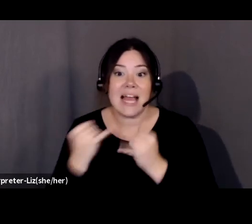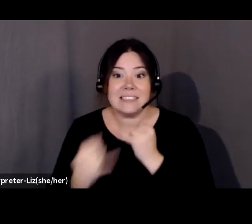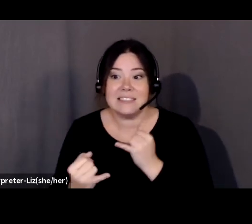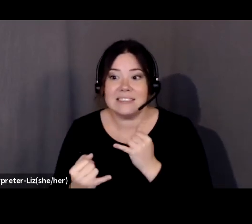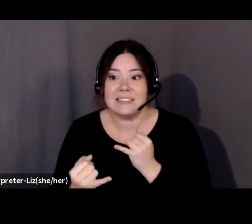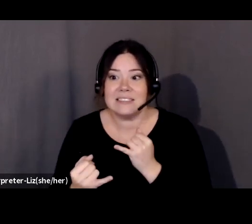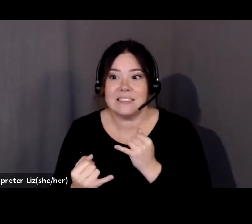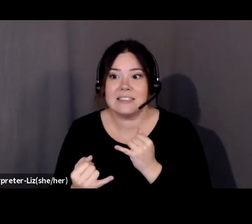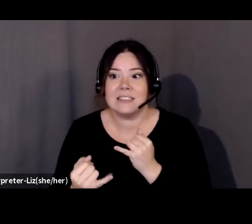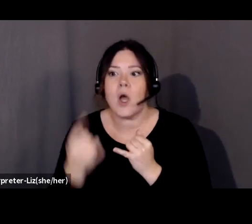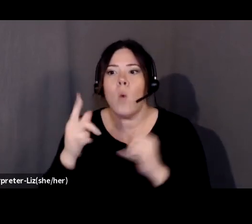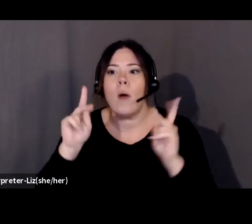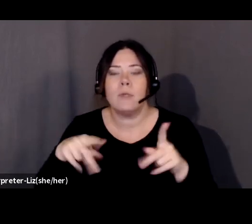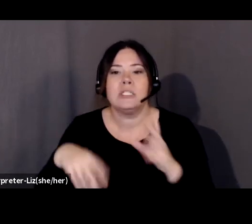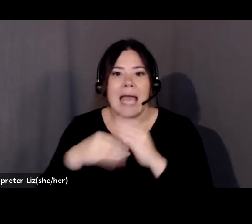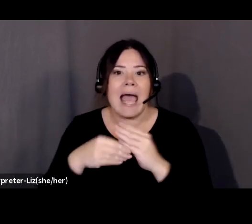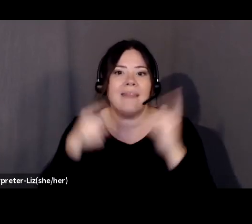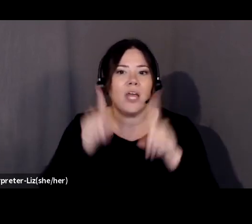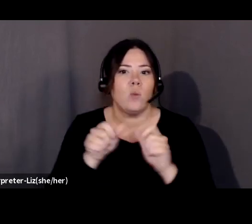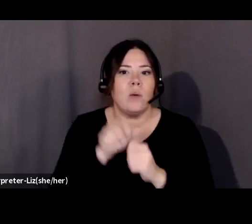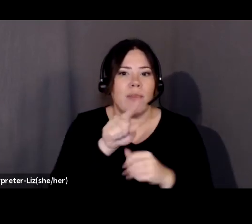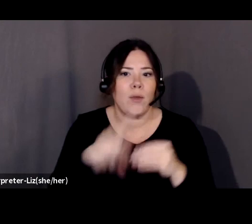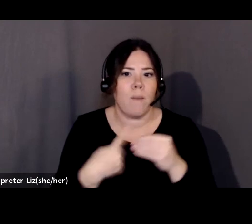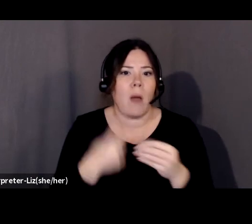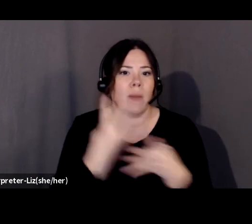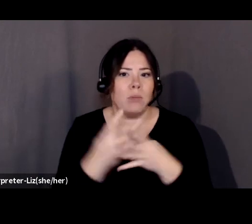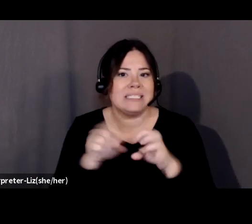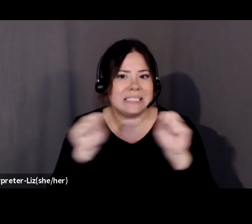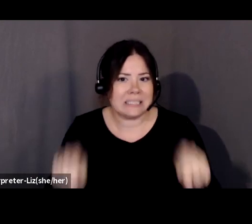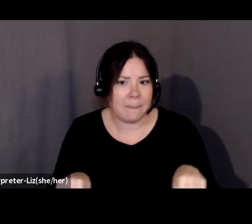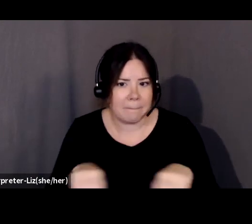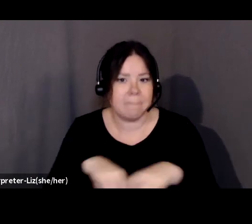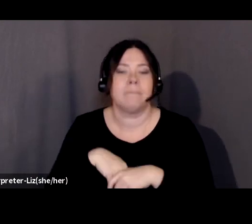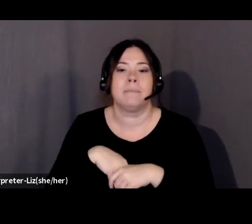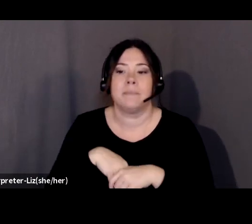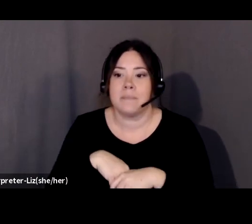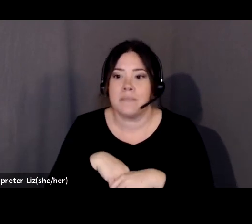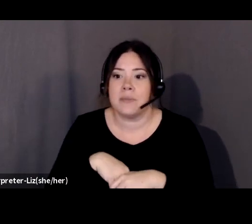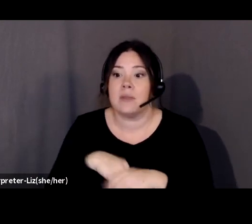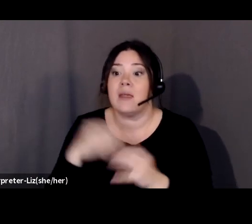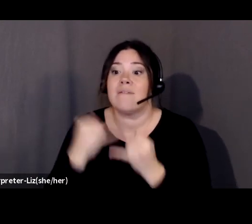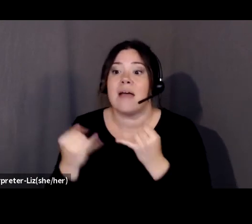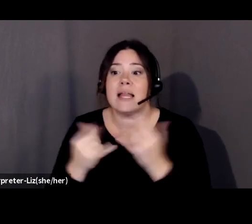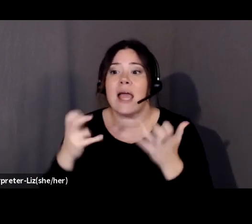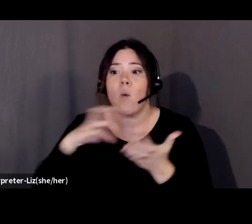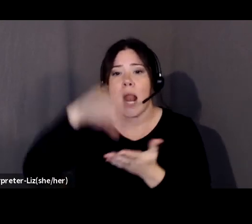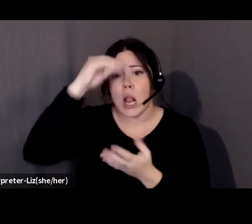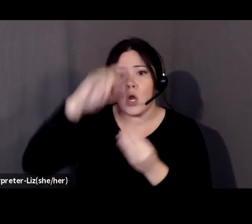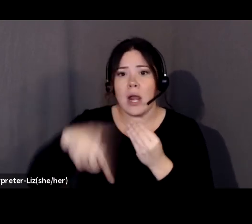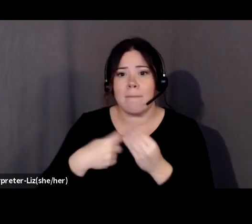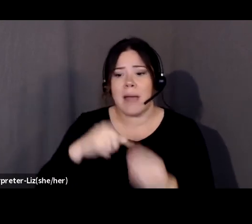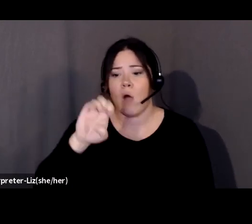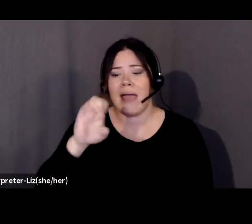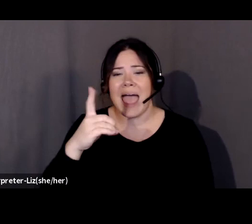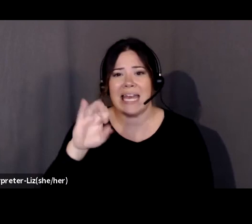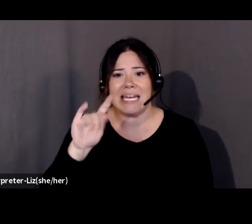one person did write in and say that they agreed with you about the prison systems. And finally is, I wanted to learn about editing for a bit. Is there any